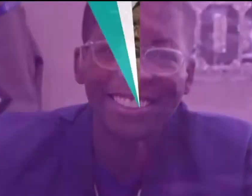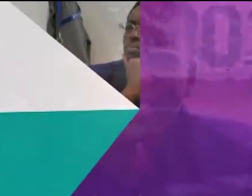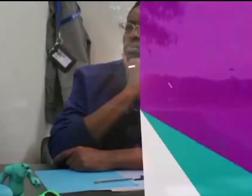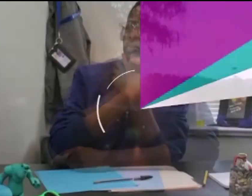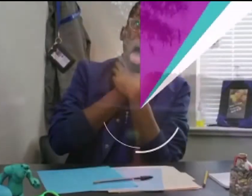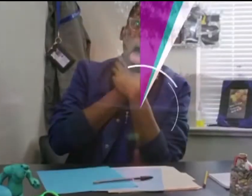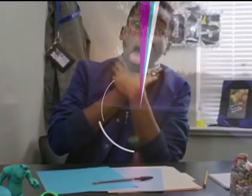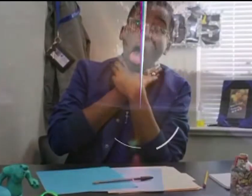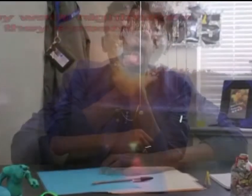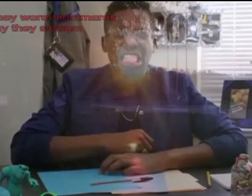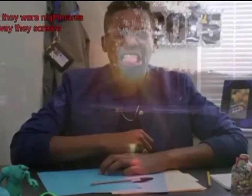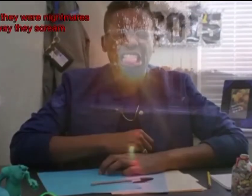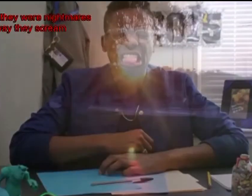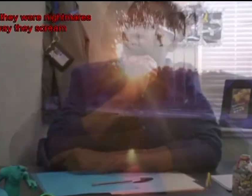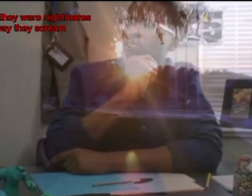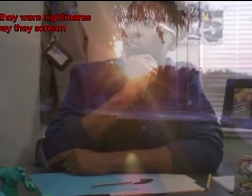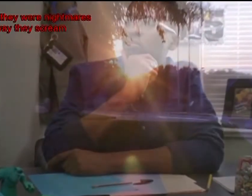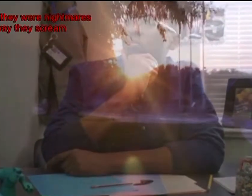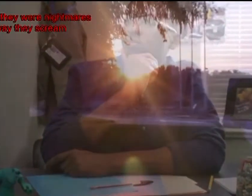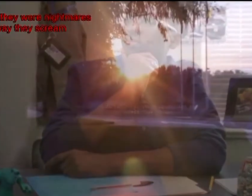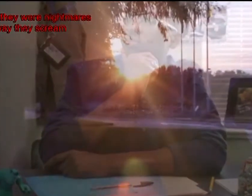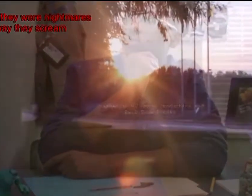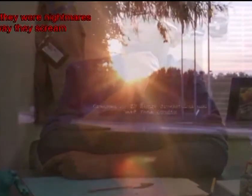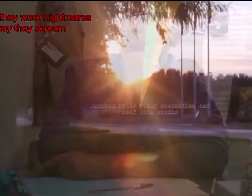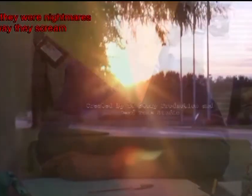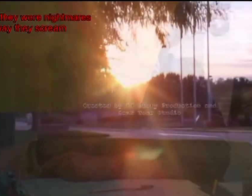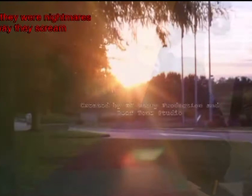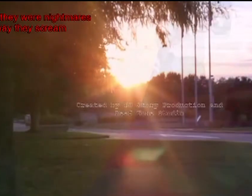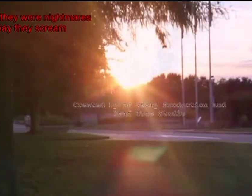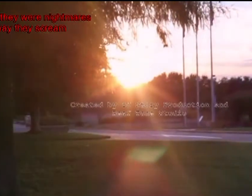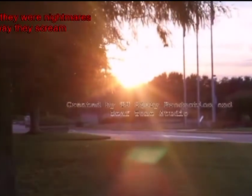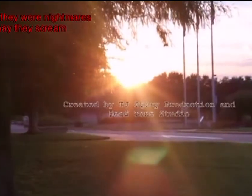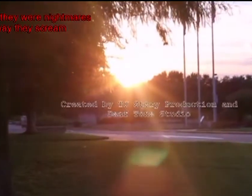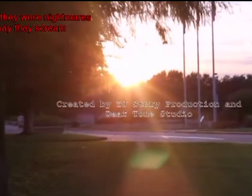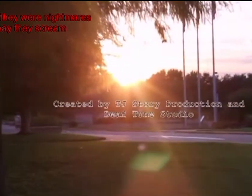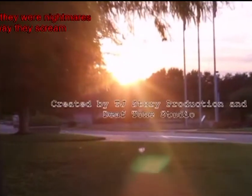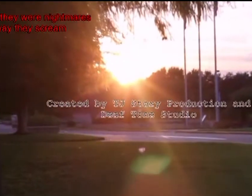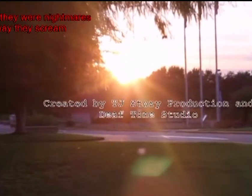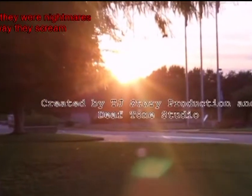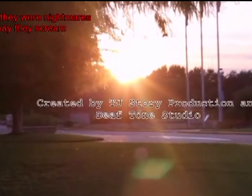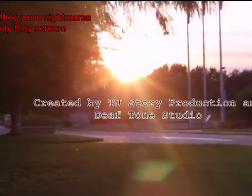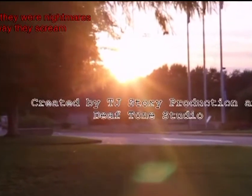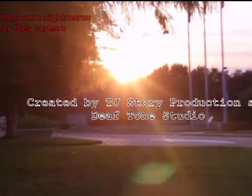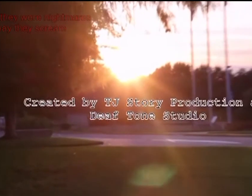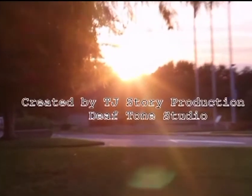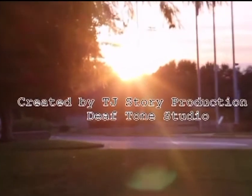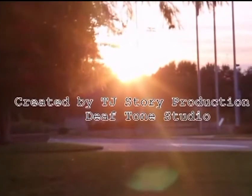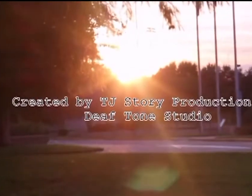Dreams. You'd think they were nightmares the way they scream. I make